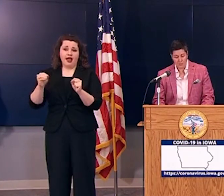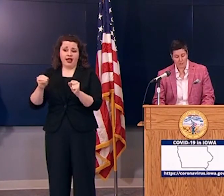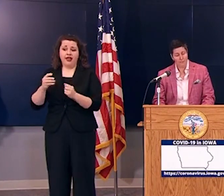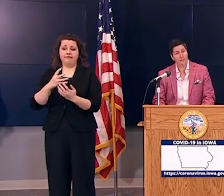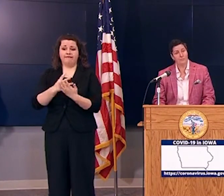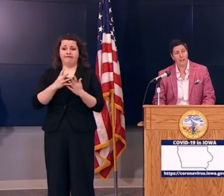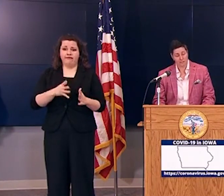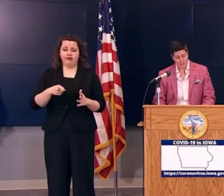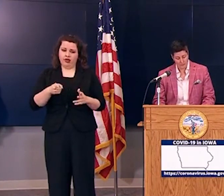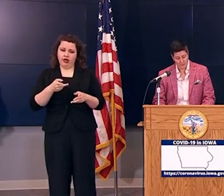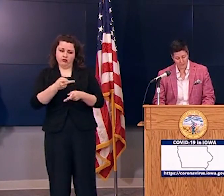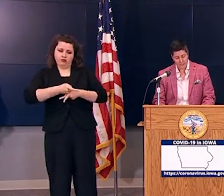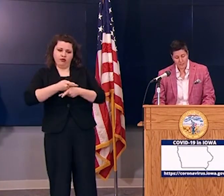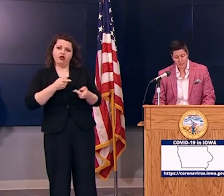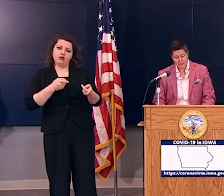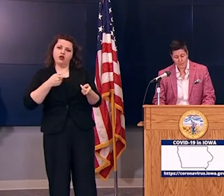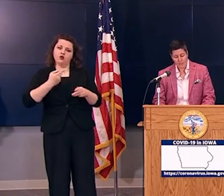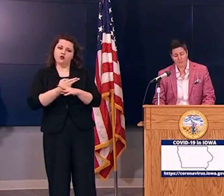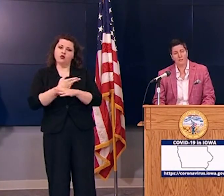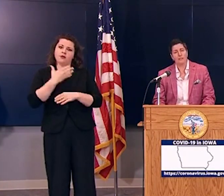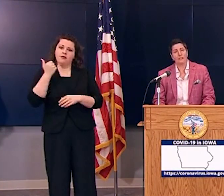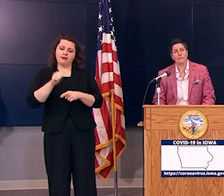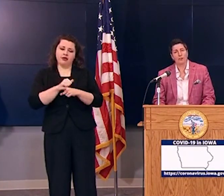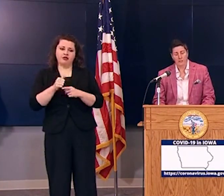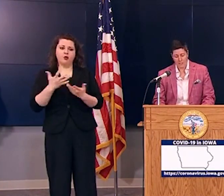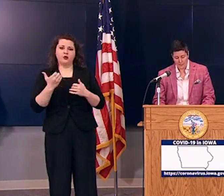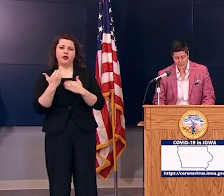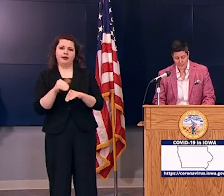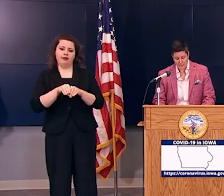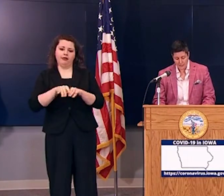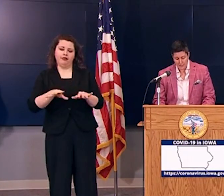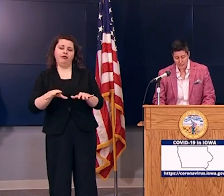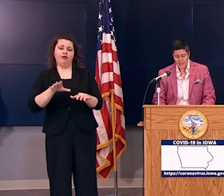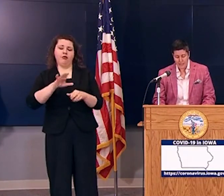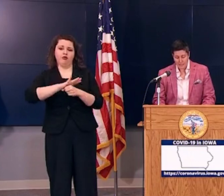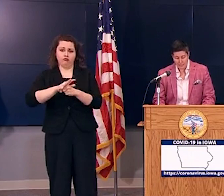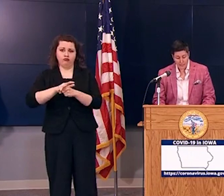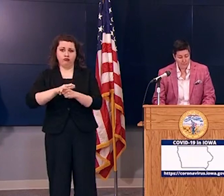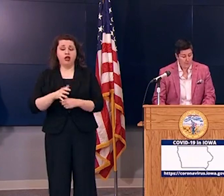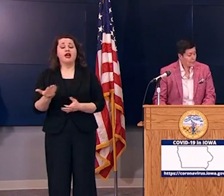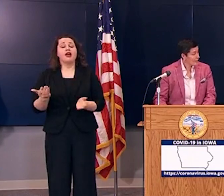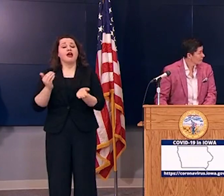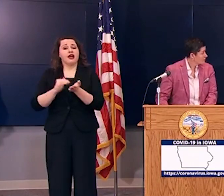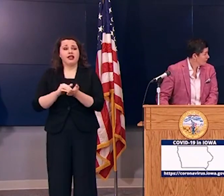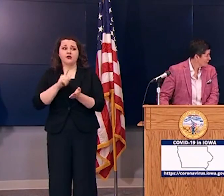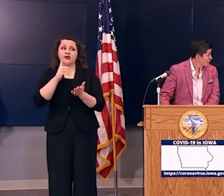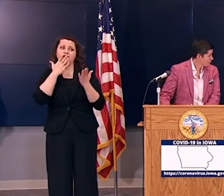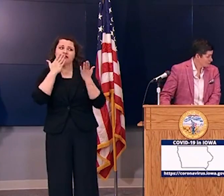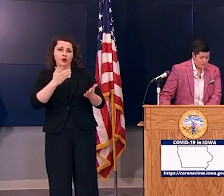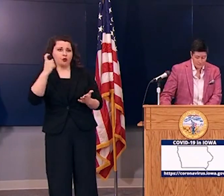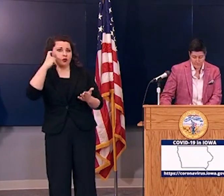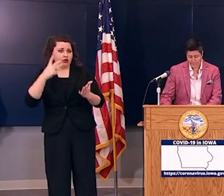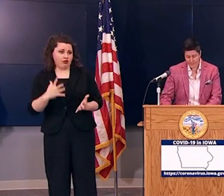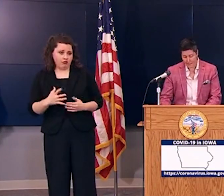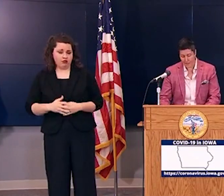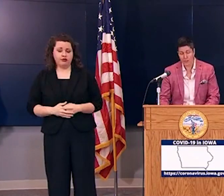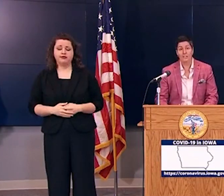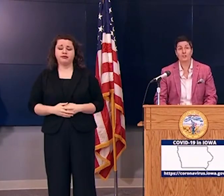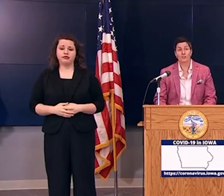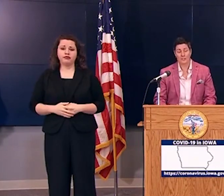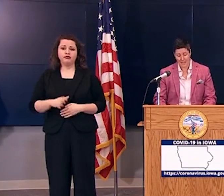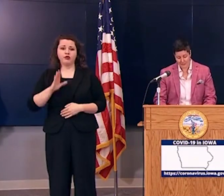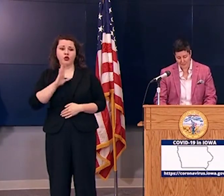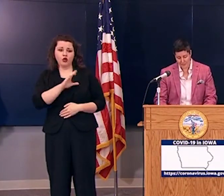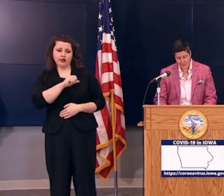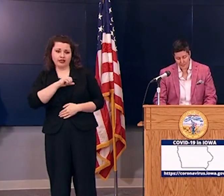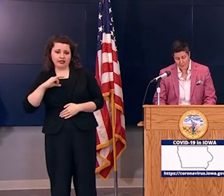while utilizing best practices to mitigate the spread of COVID-19. Again, a big thanks to Governor Reynolds and